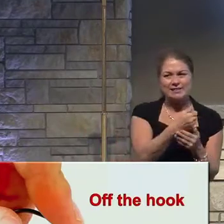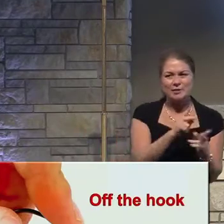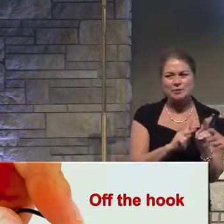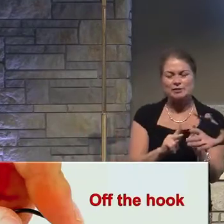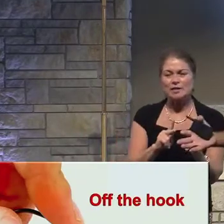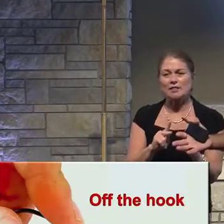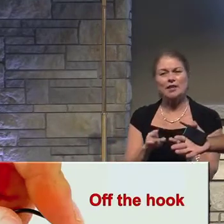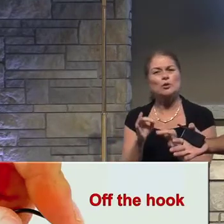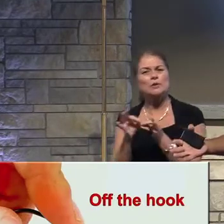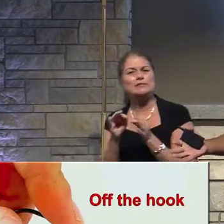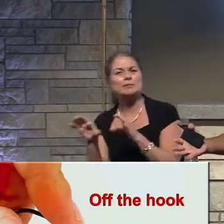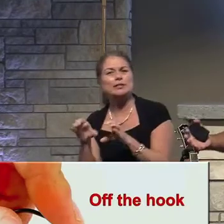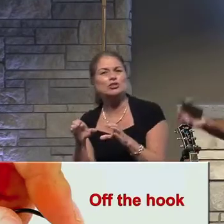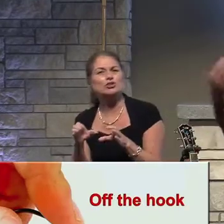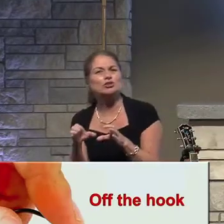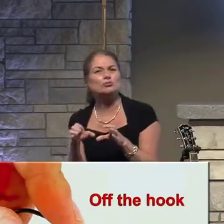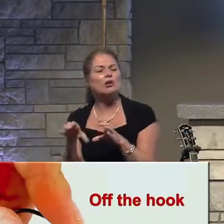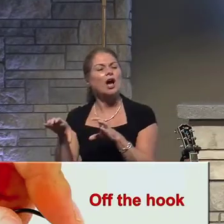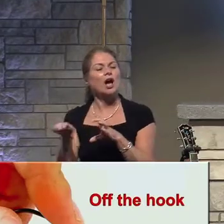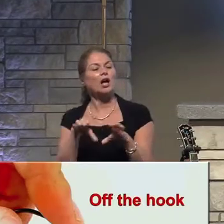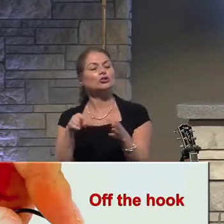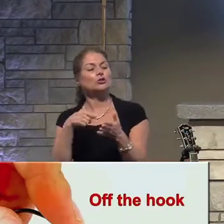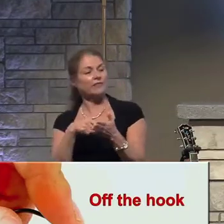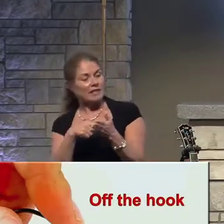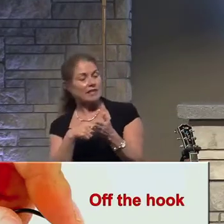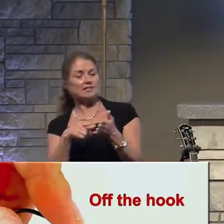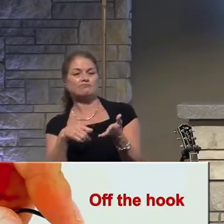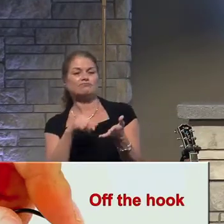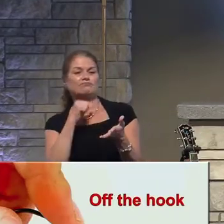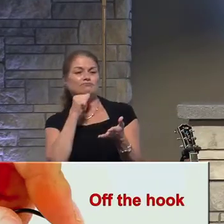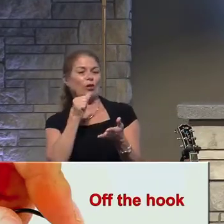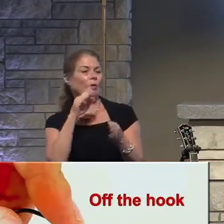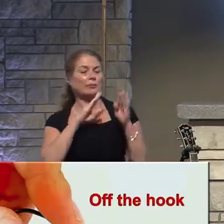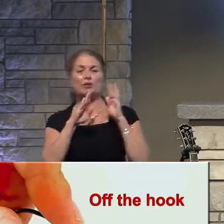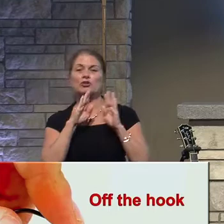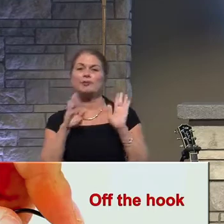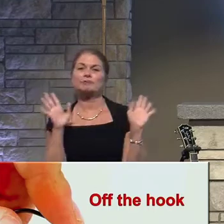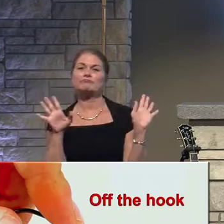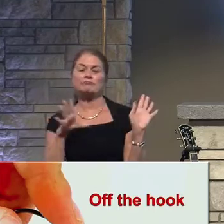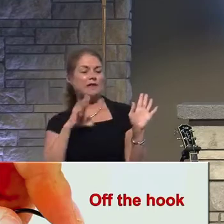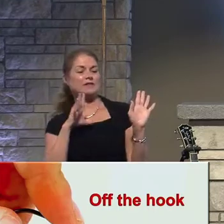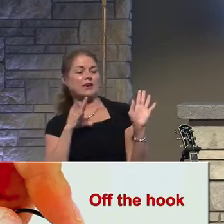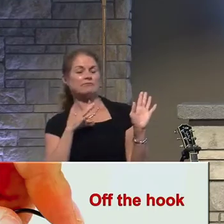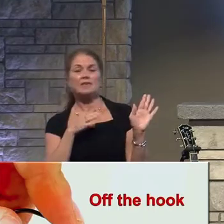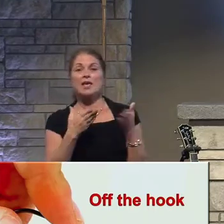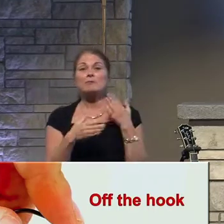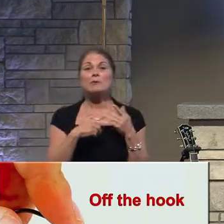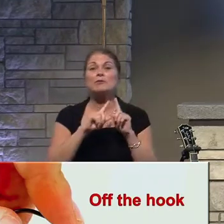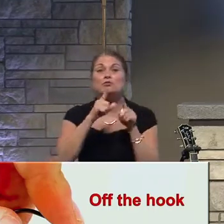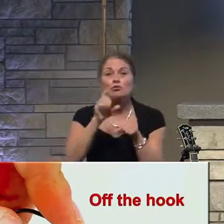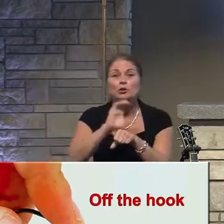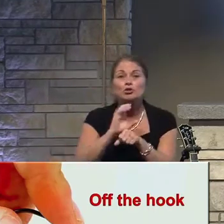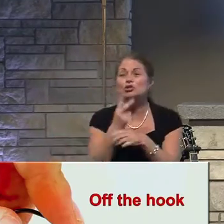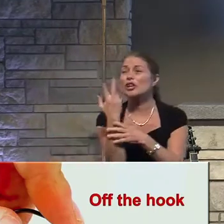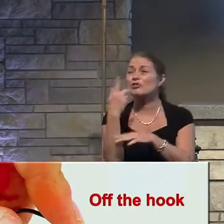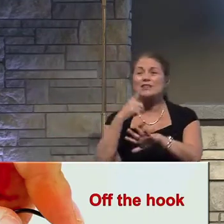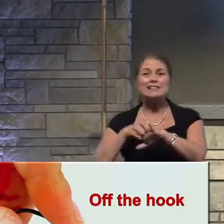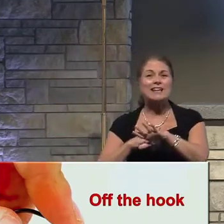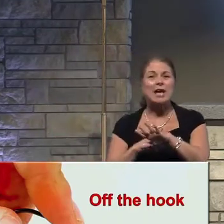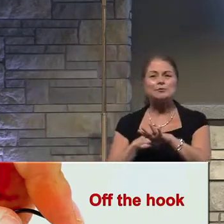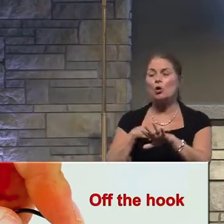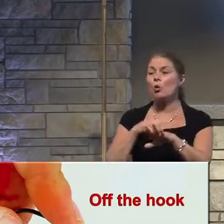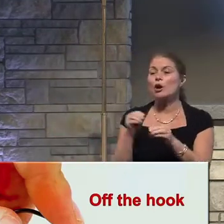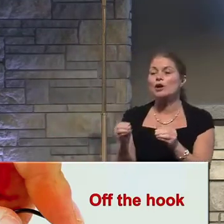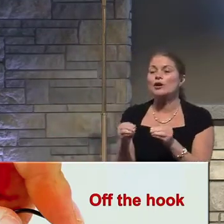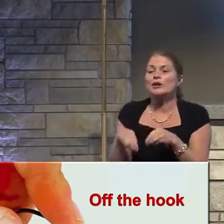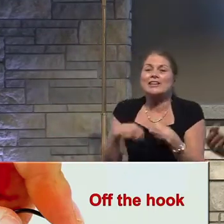by the act of doing it, it gets you off the hook? You know, maybe if you just go to church 3 times, or maybe if you just give a little